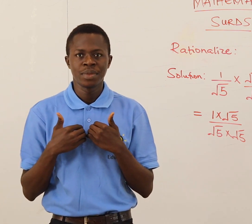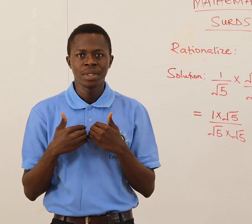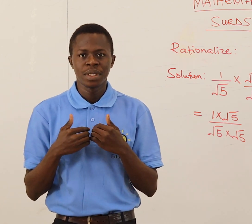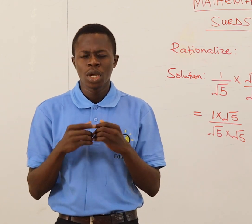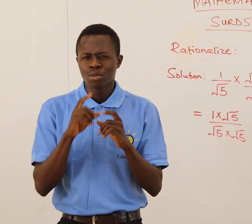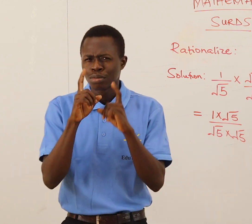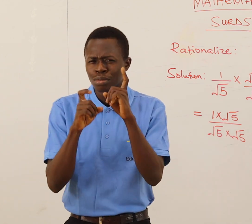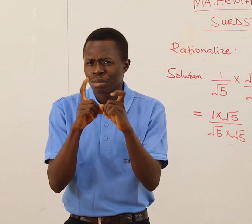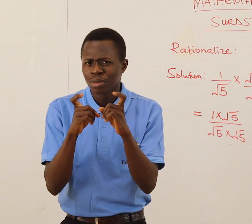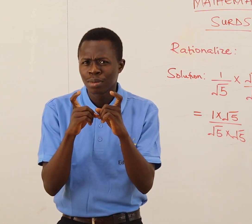root of 5.